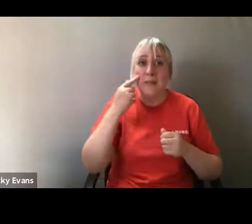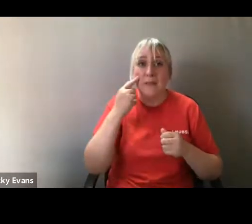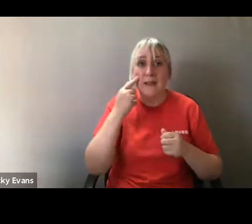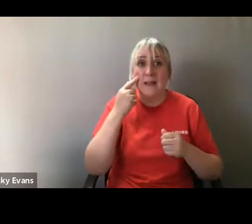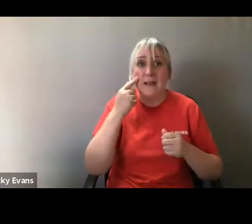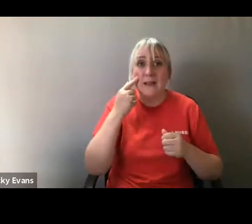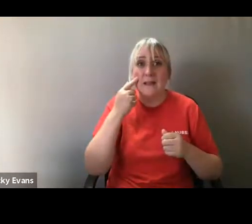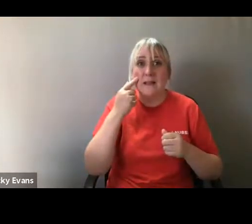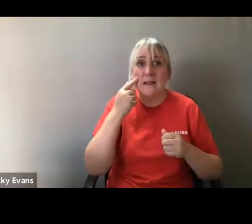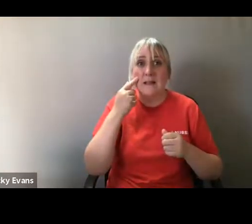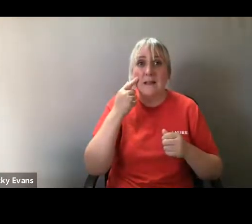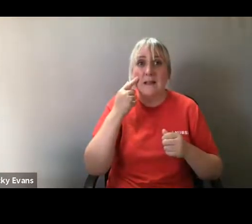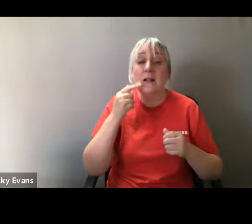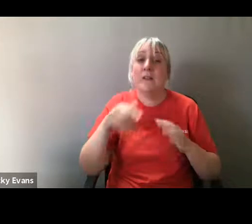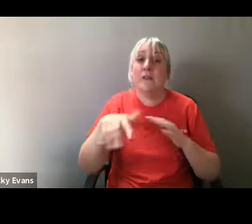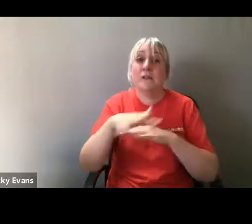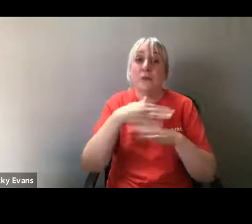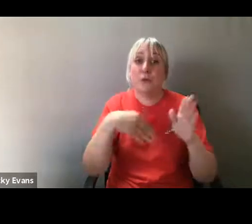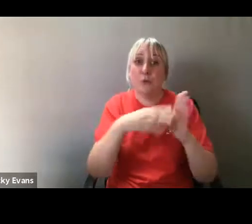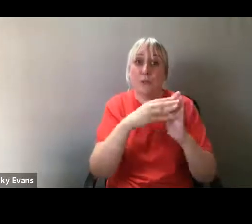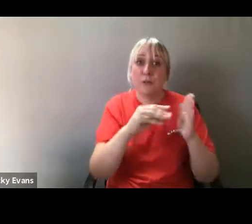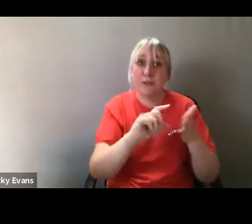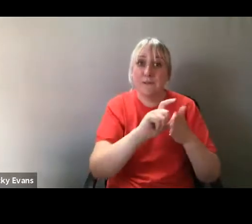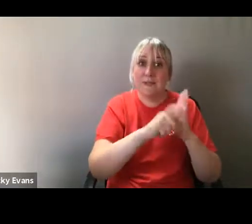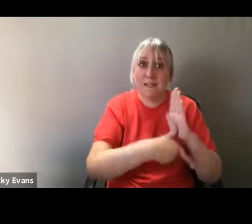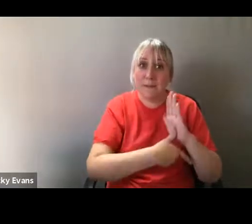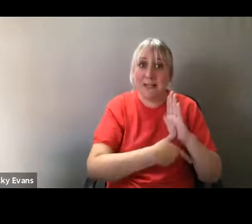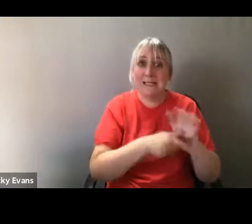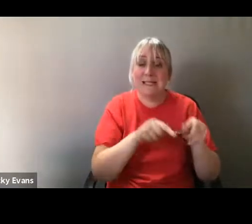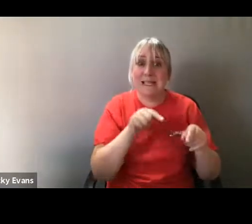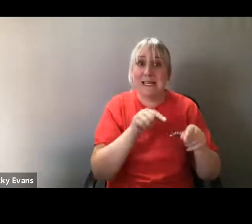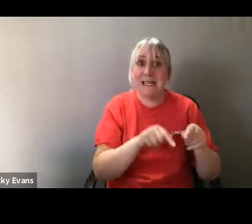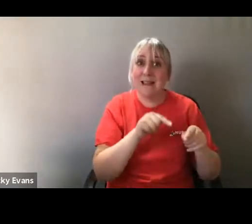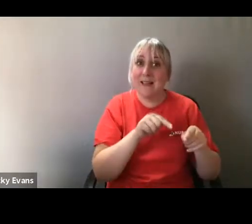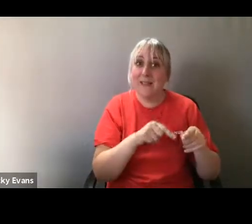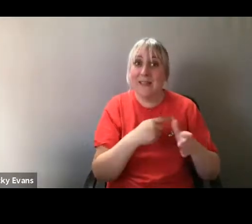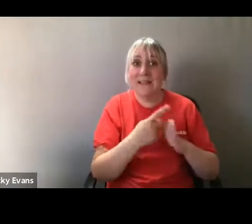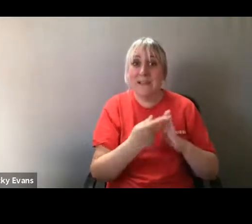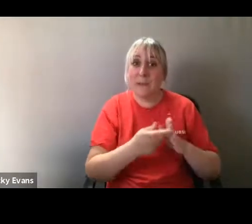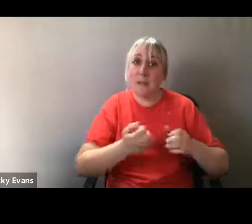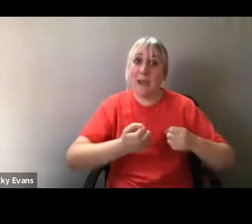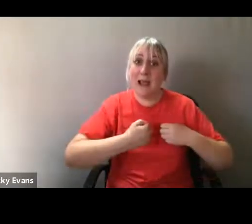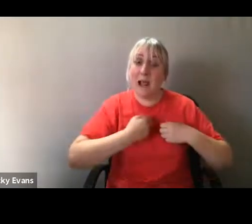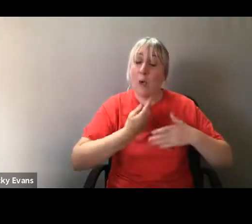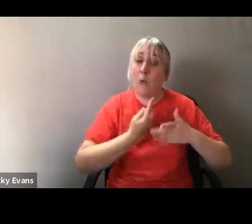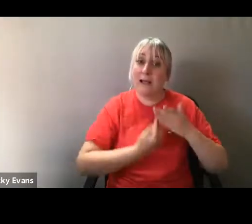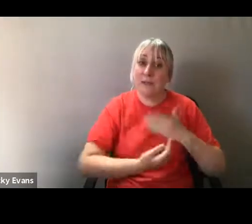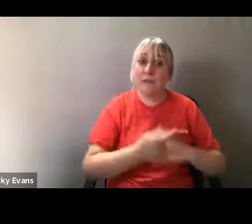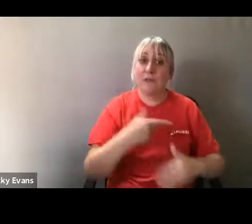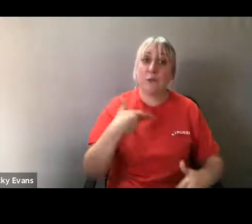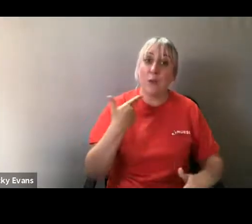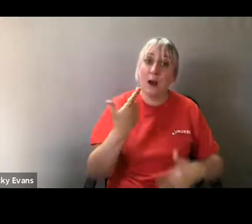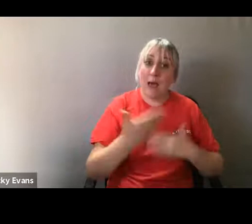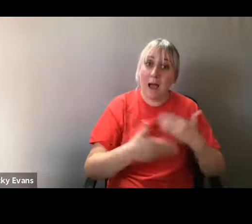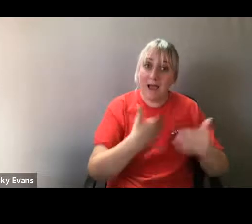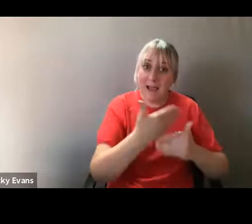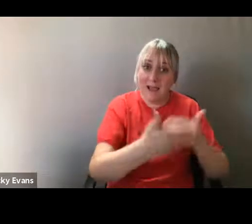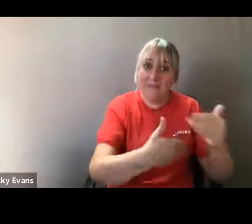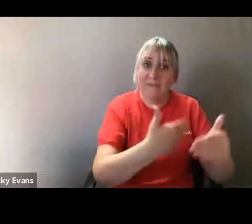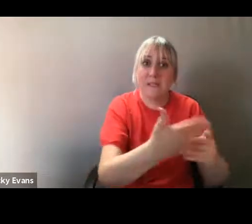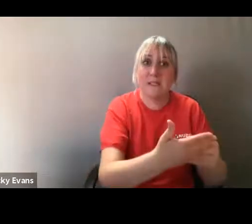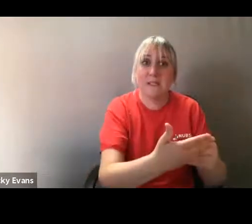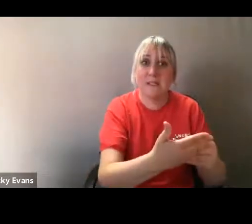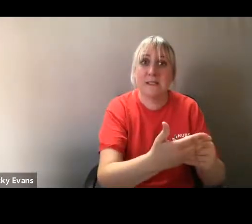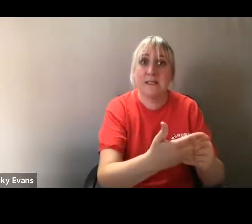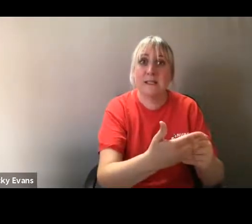the social model isn't about our individual life, but the way